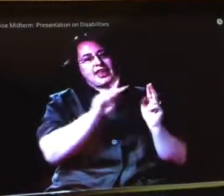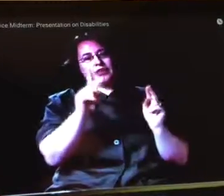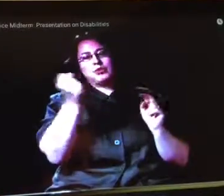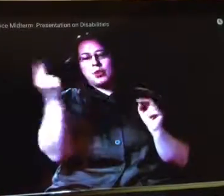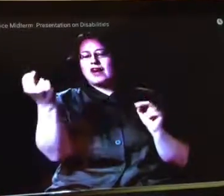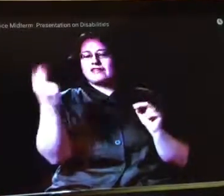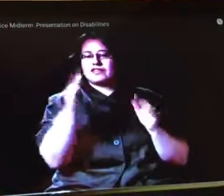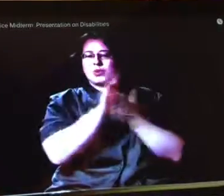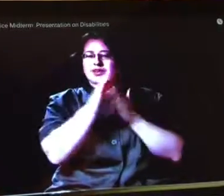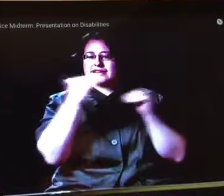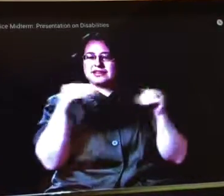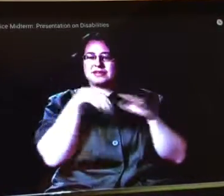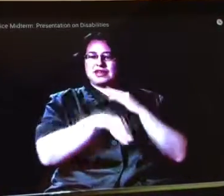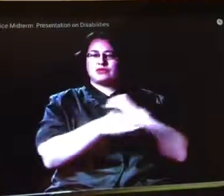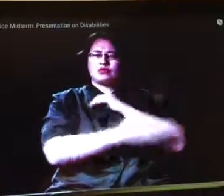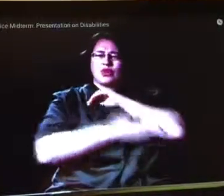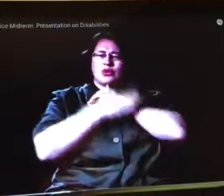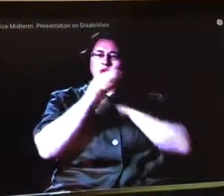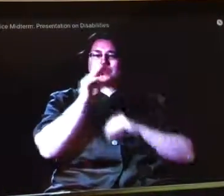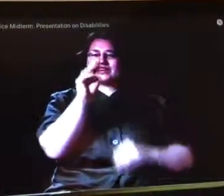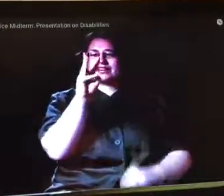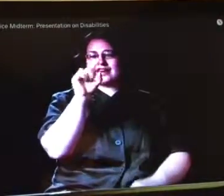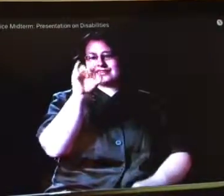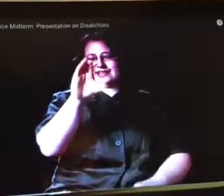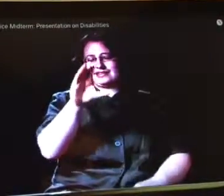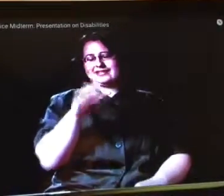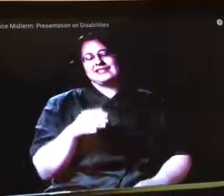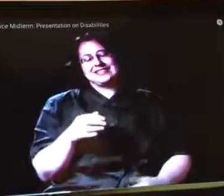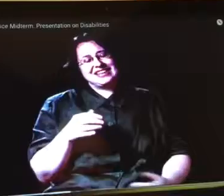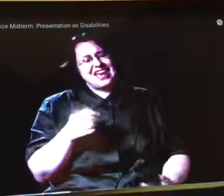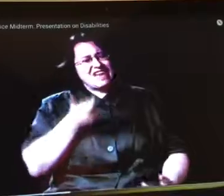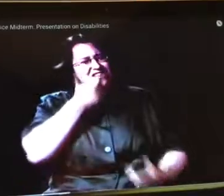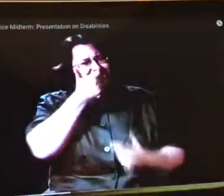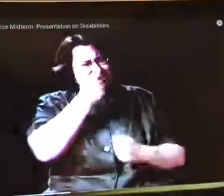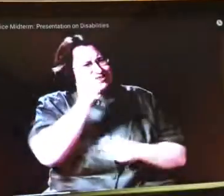psychology, and I started working in the K-12 system in Wisconsin.